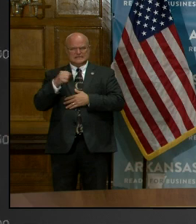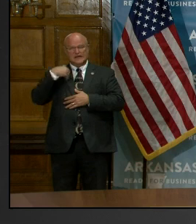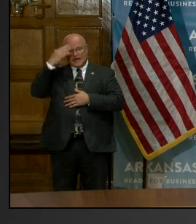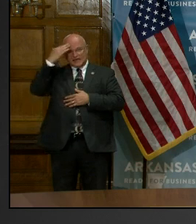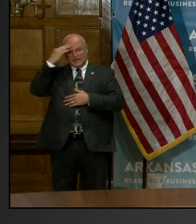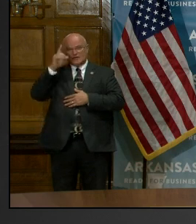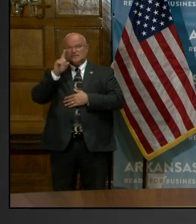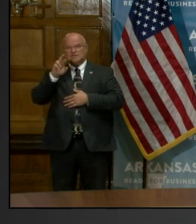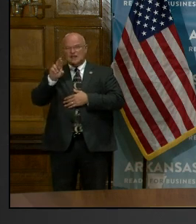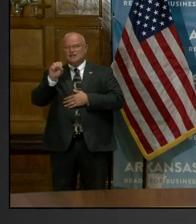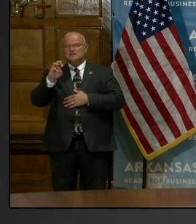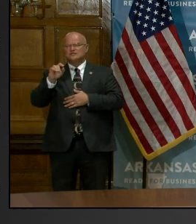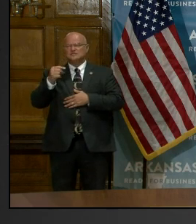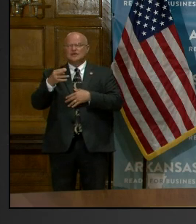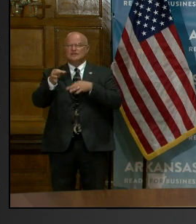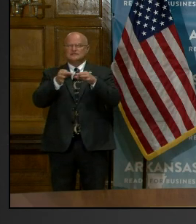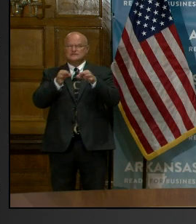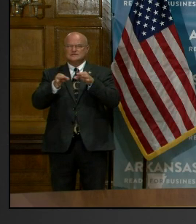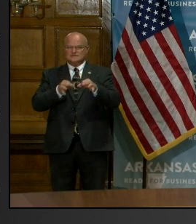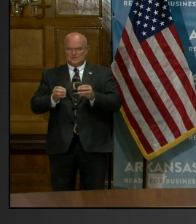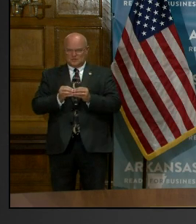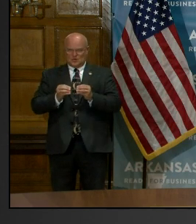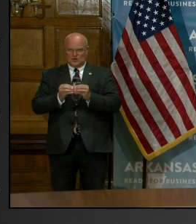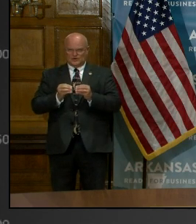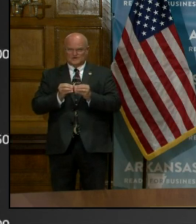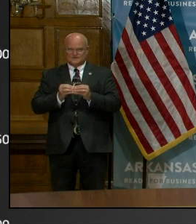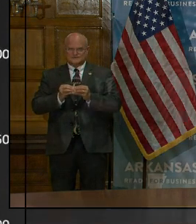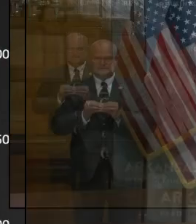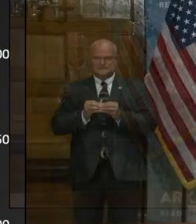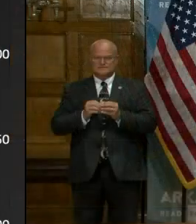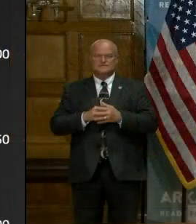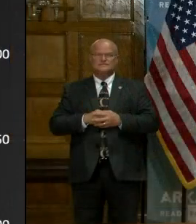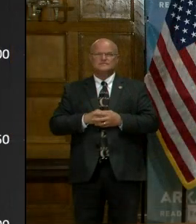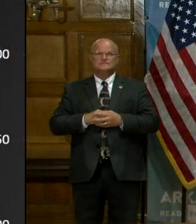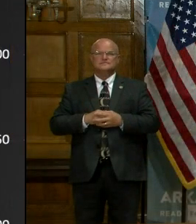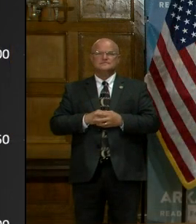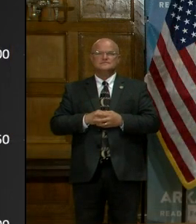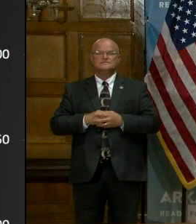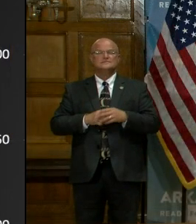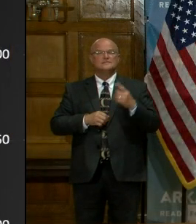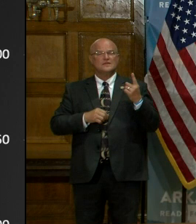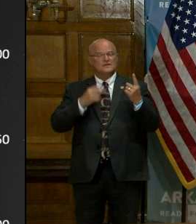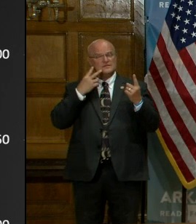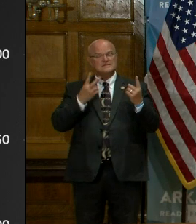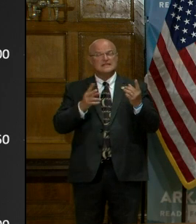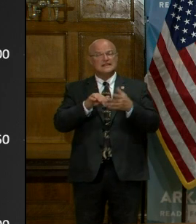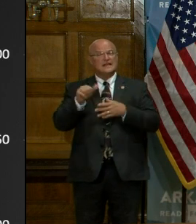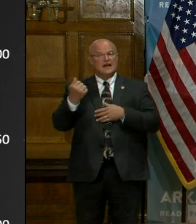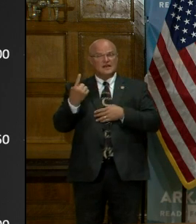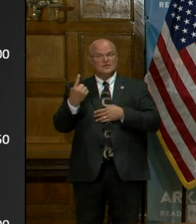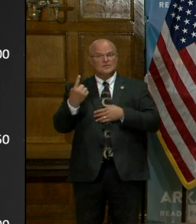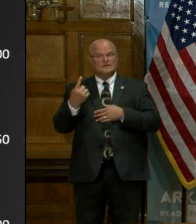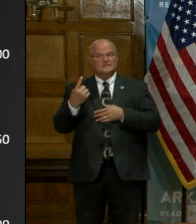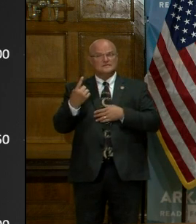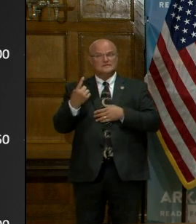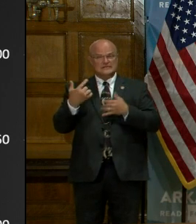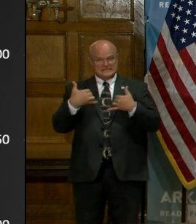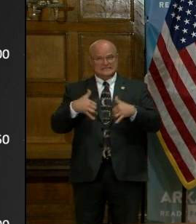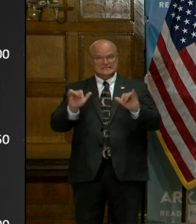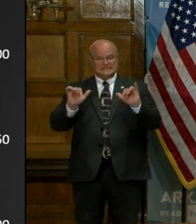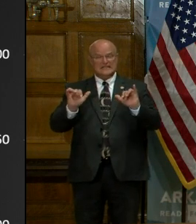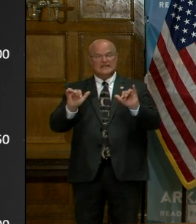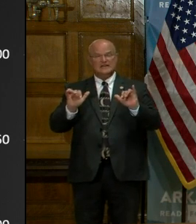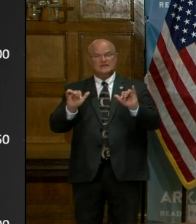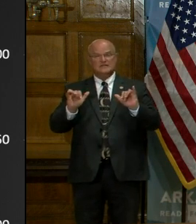know Dr. Smith wants to talk a little bit more about that central region. Let's go back to the other one first. And you can see the other ones still